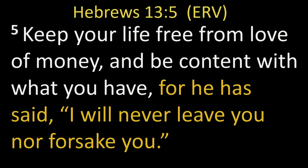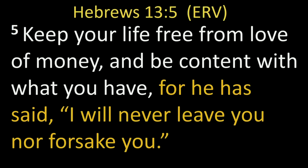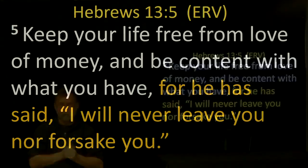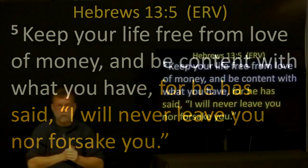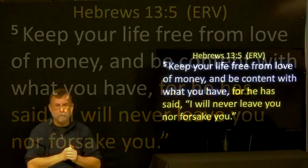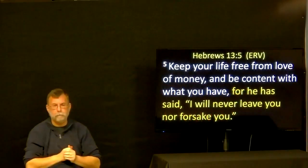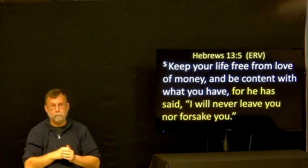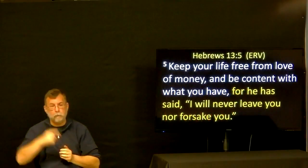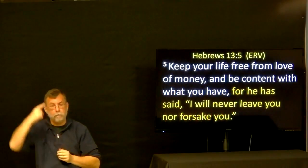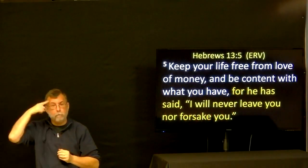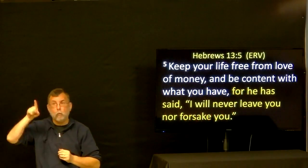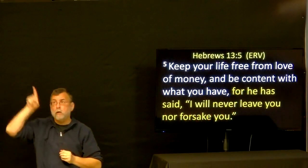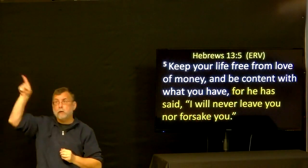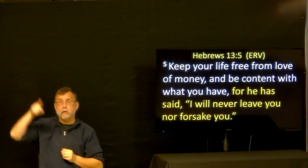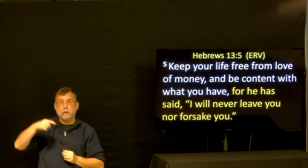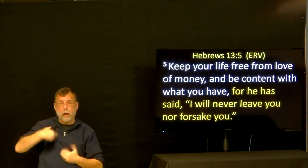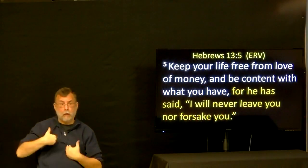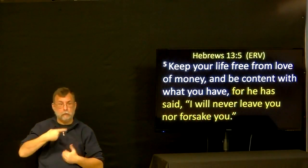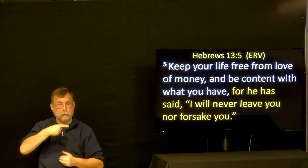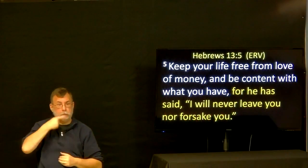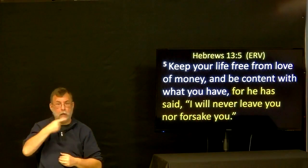In this perspective now,